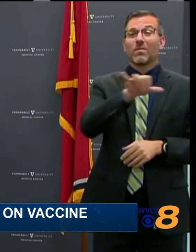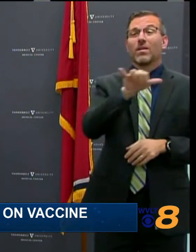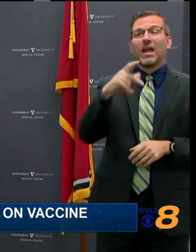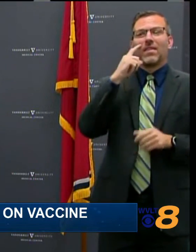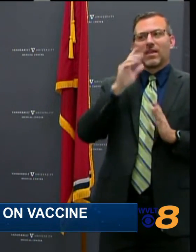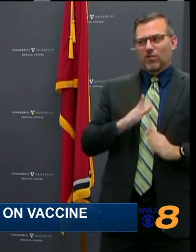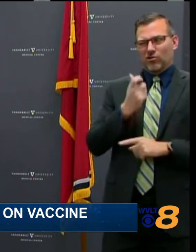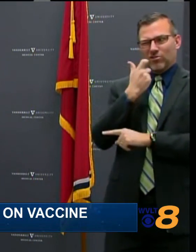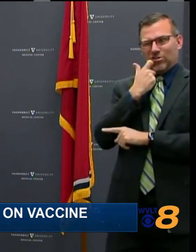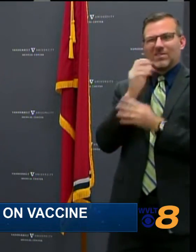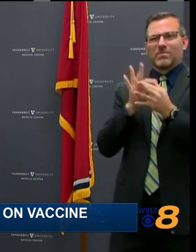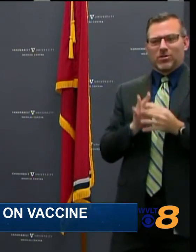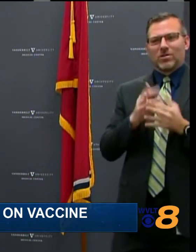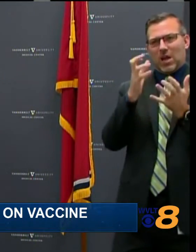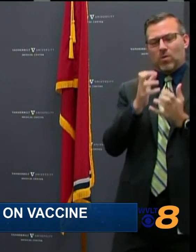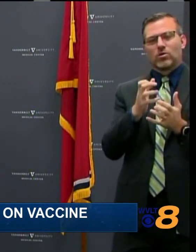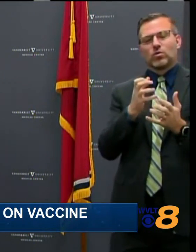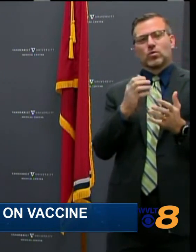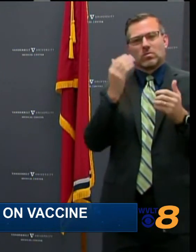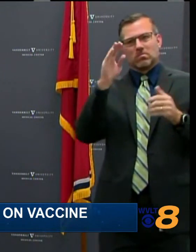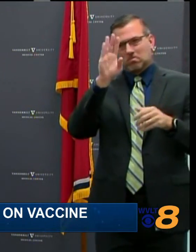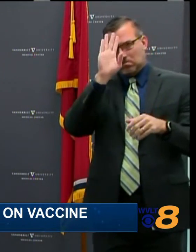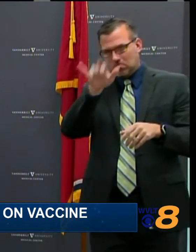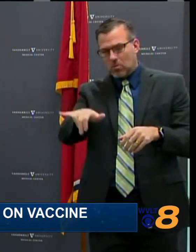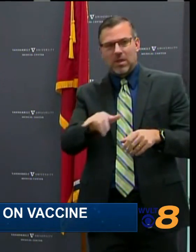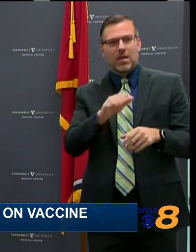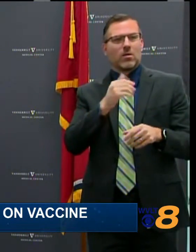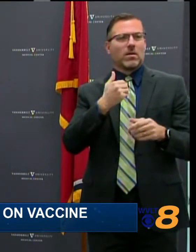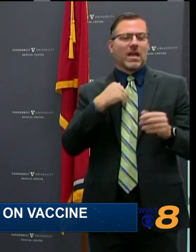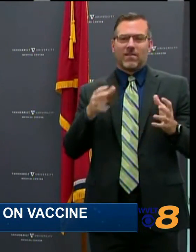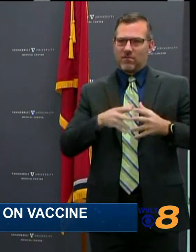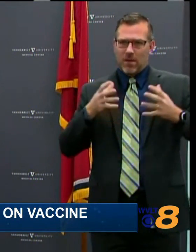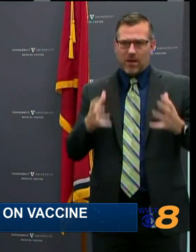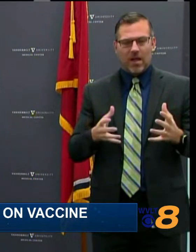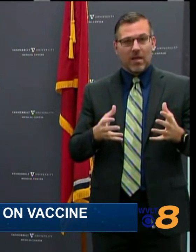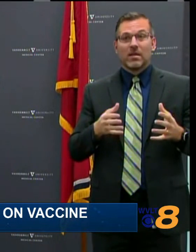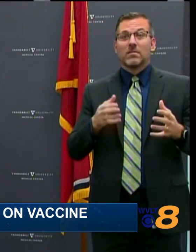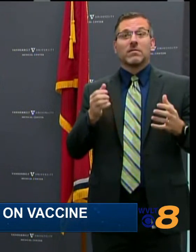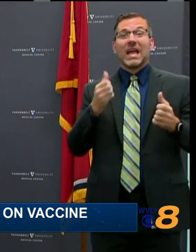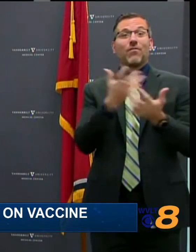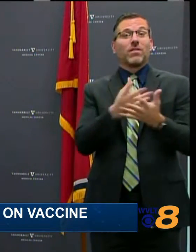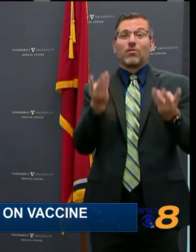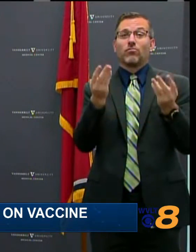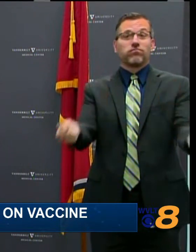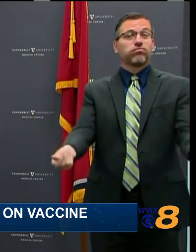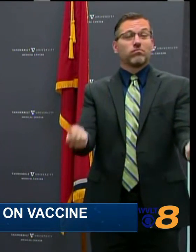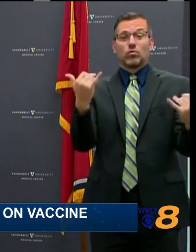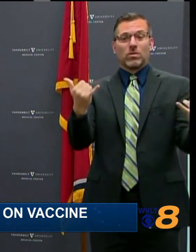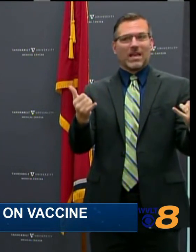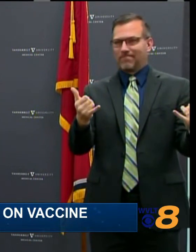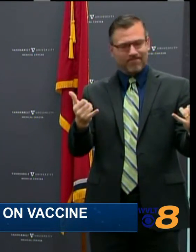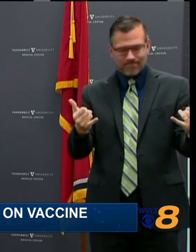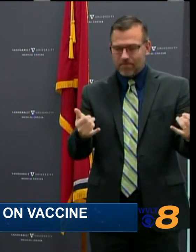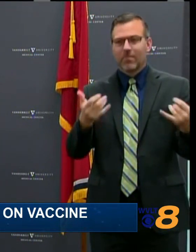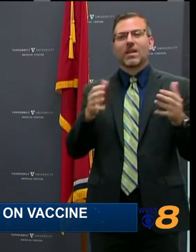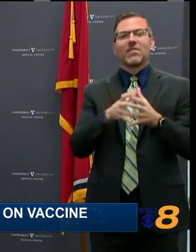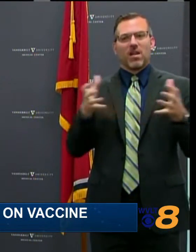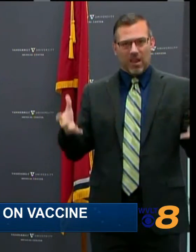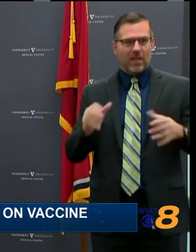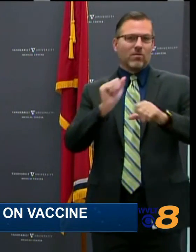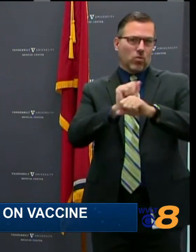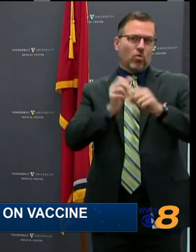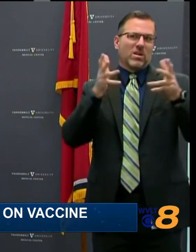state's going through and recognize the extraordinary work that our healthcare professionals are undertaking. And I, too,